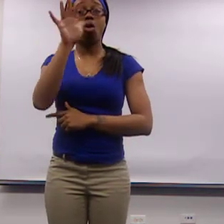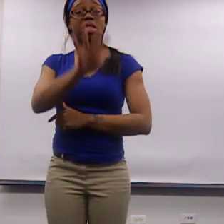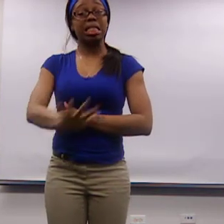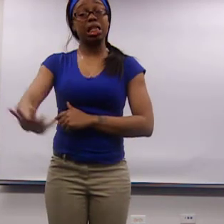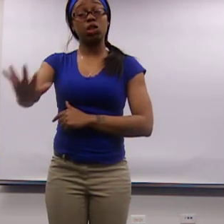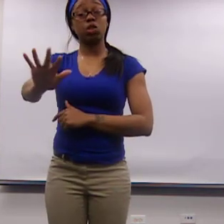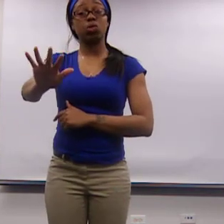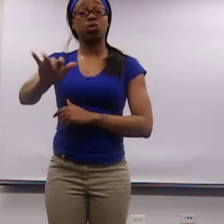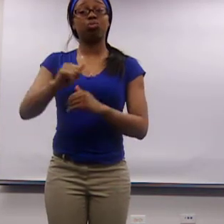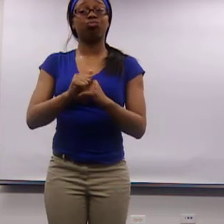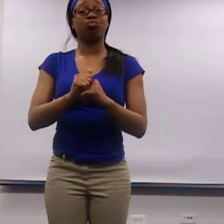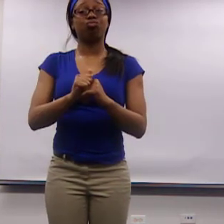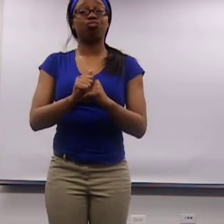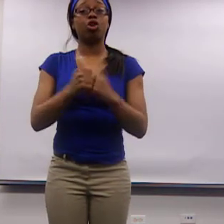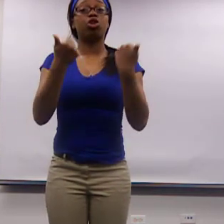are trying to update that system.